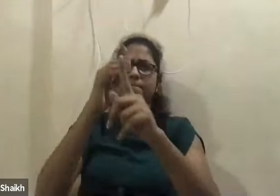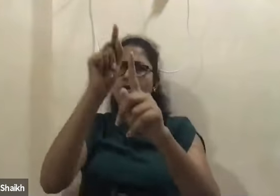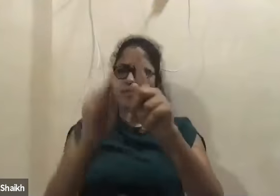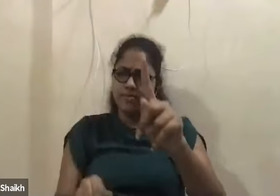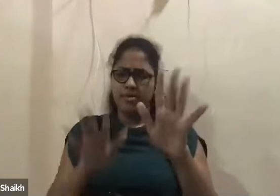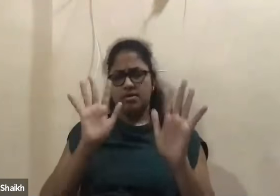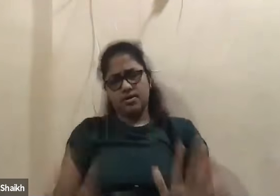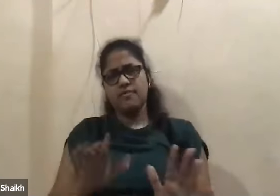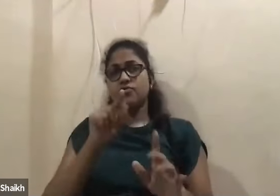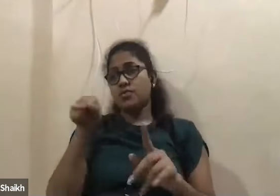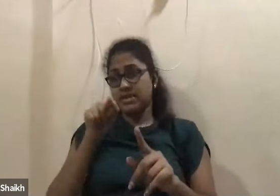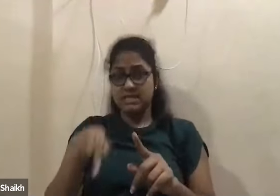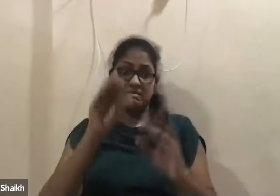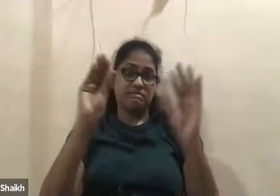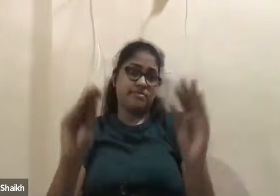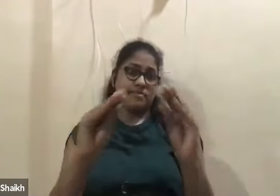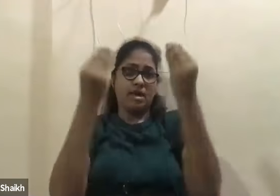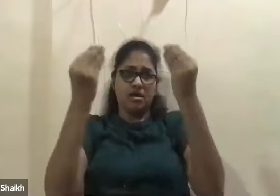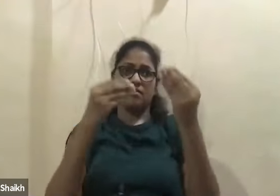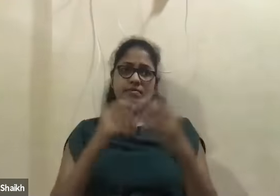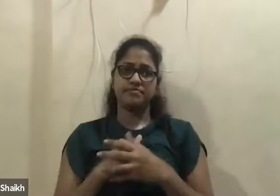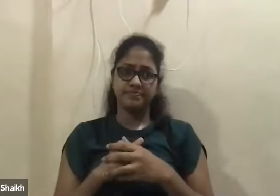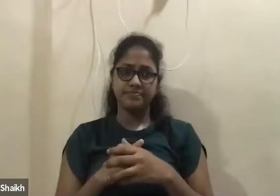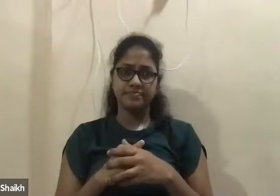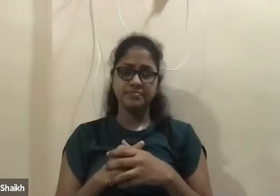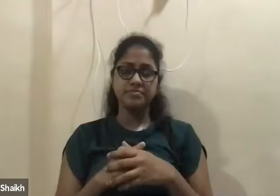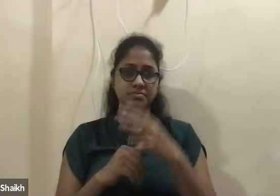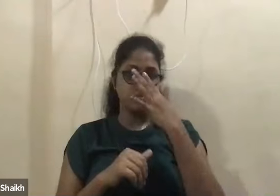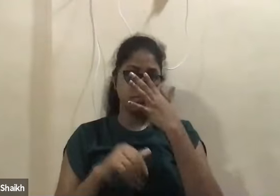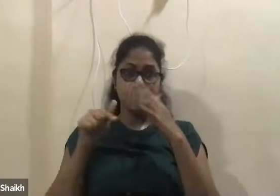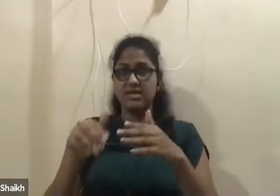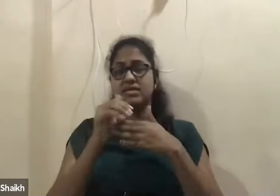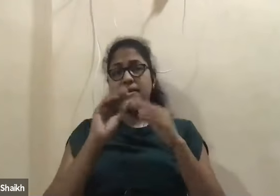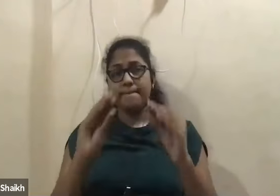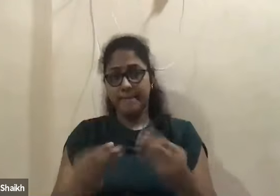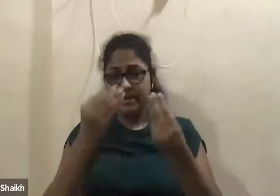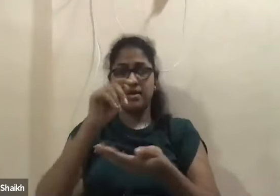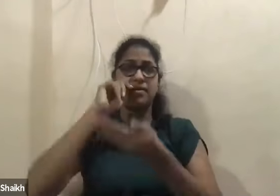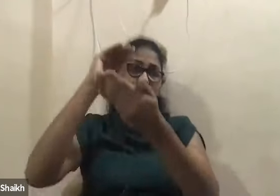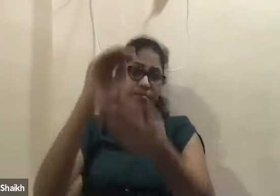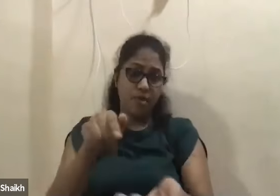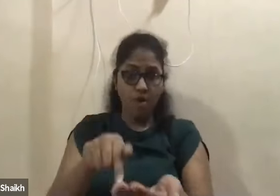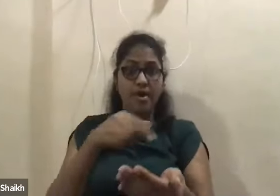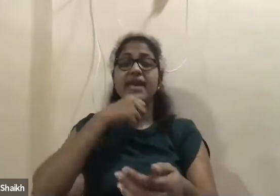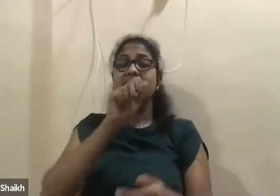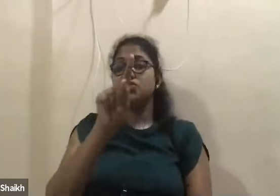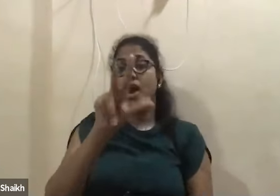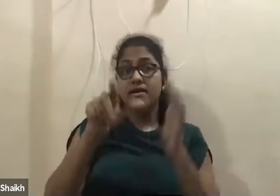is better to if this ward is there as soon as the ward becomes an adult or a